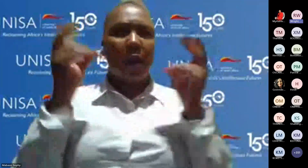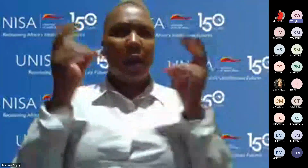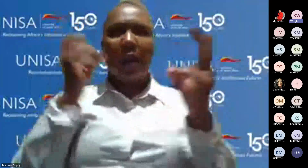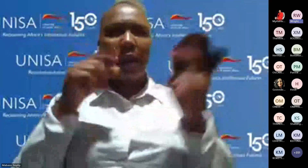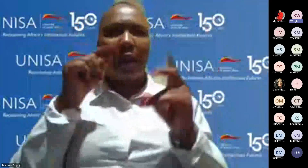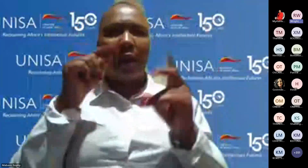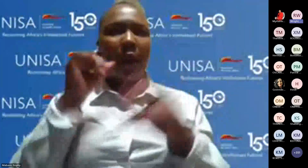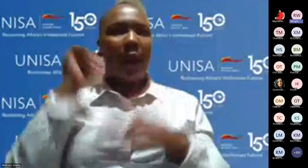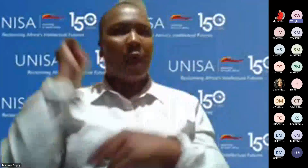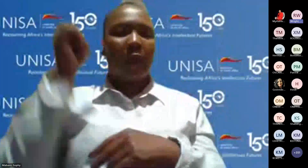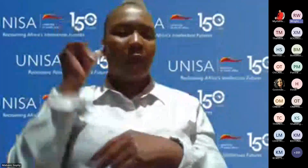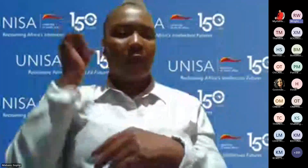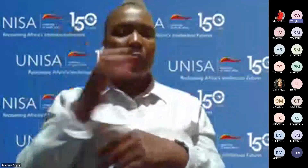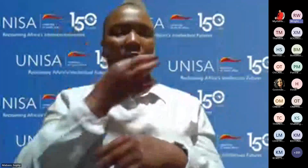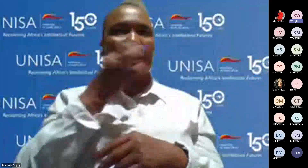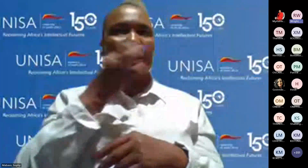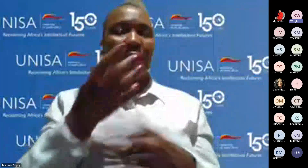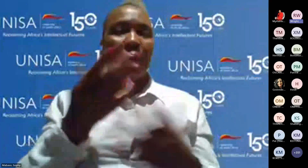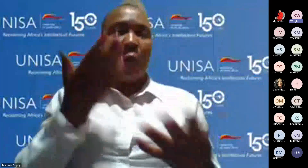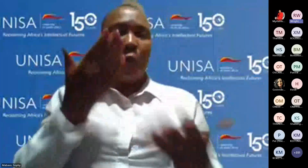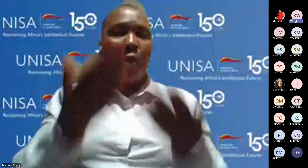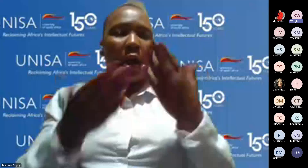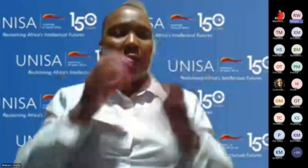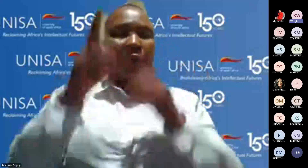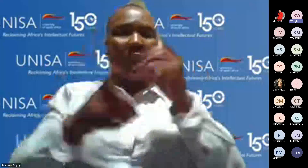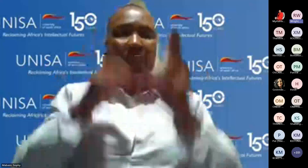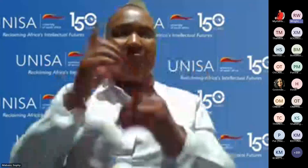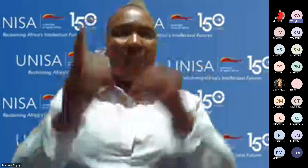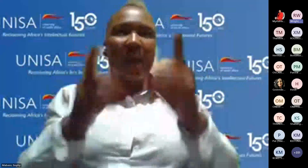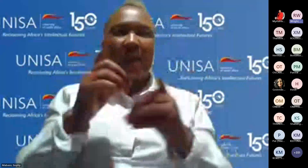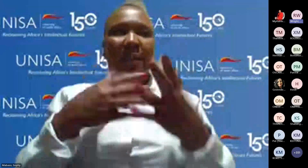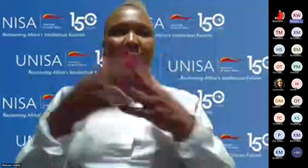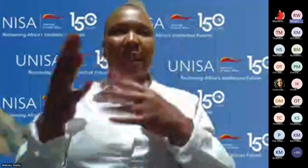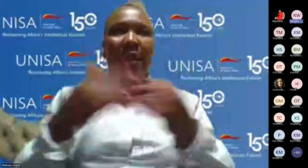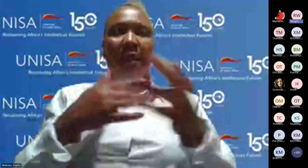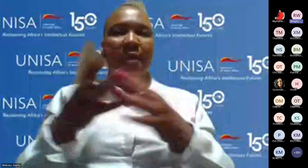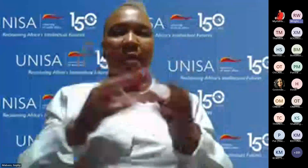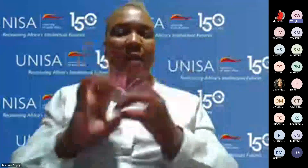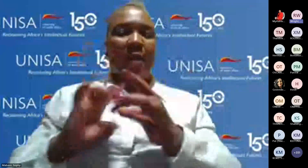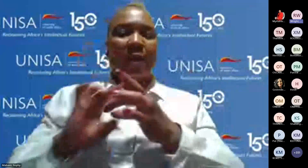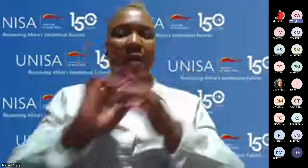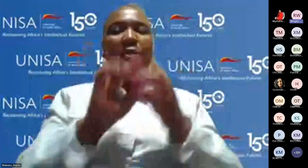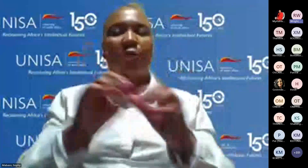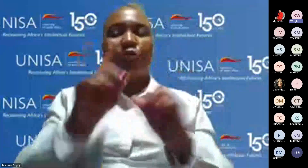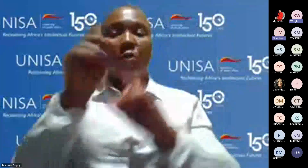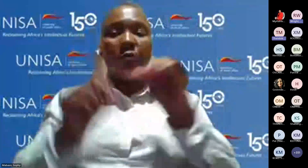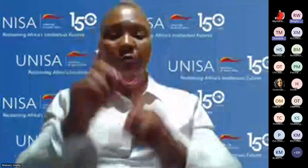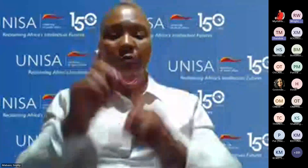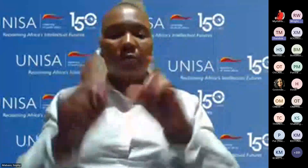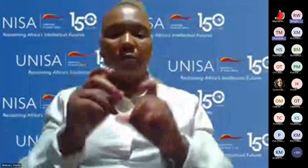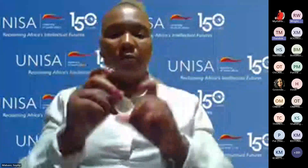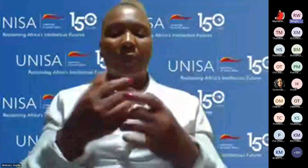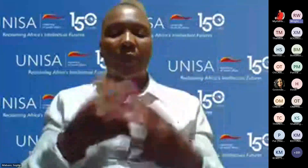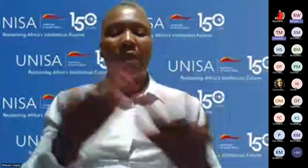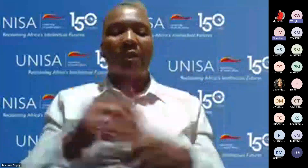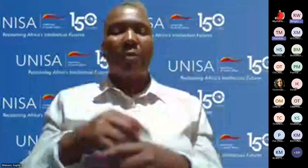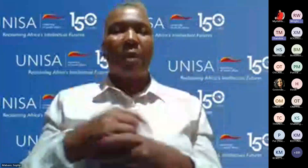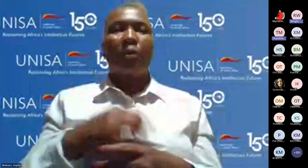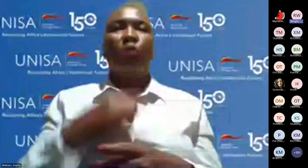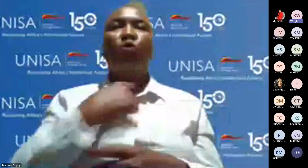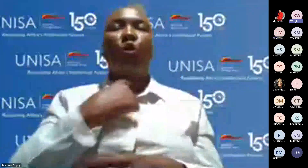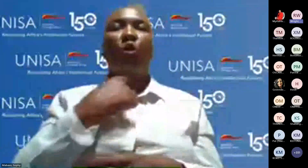determine if you discussed any content related to the questionnaire. So if your dogs were barking, or the kid comes